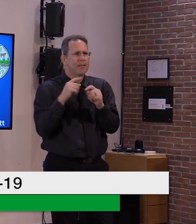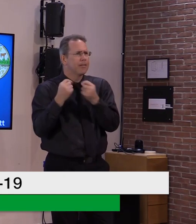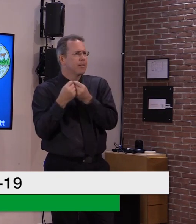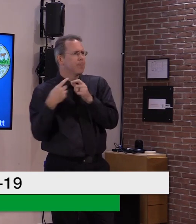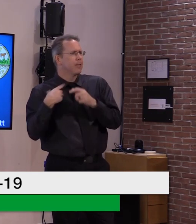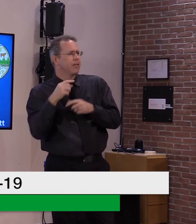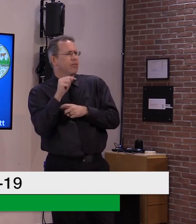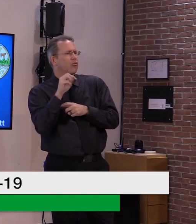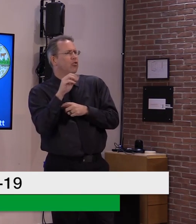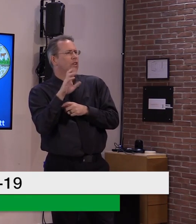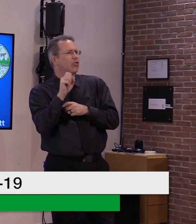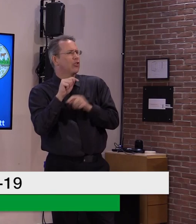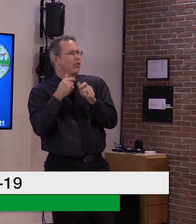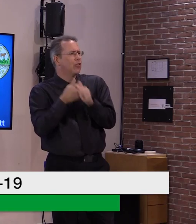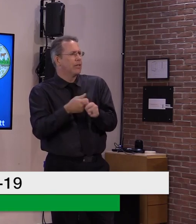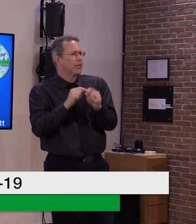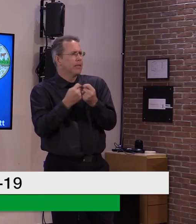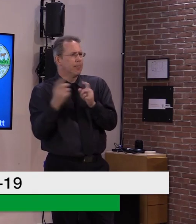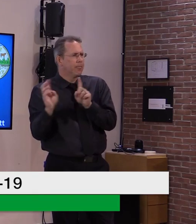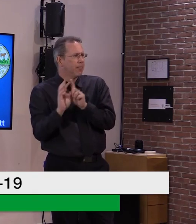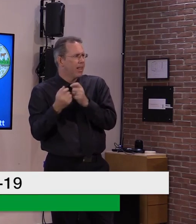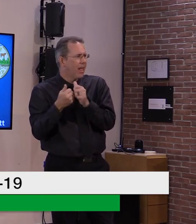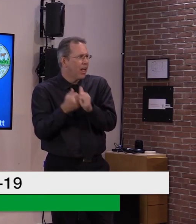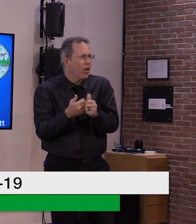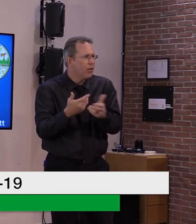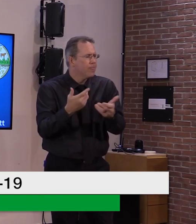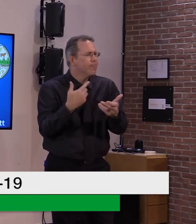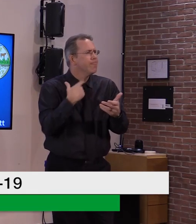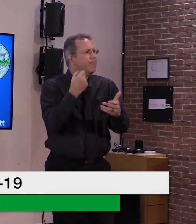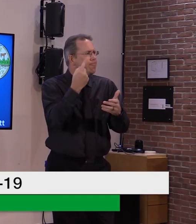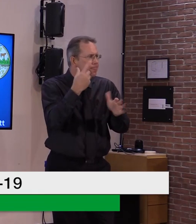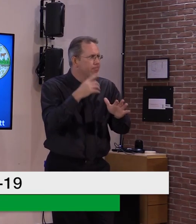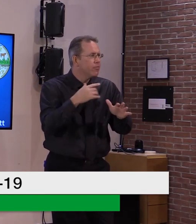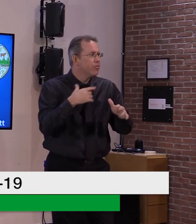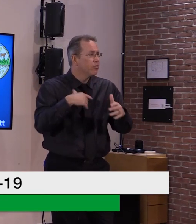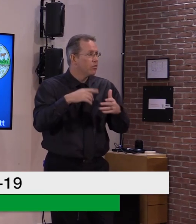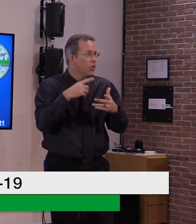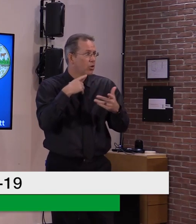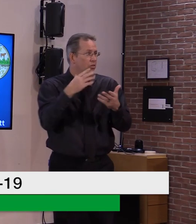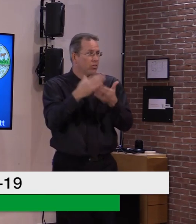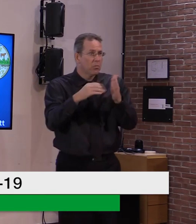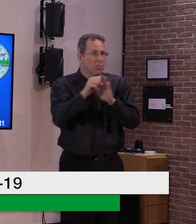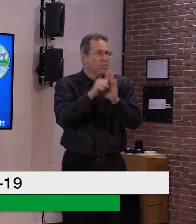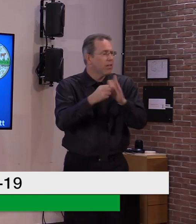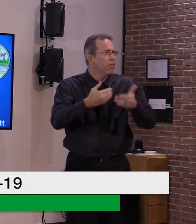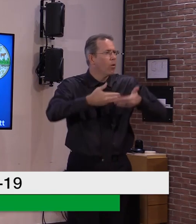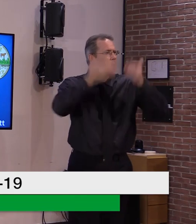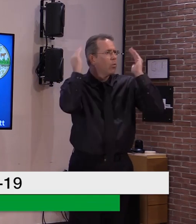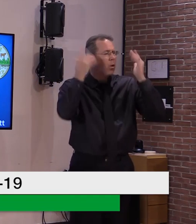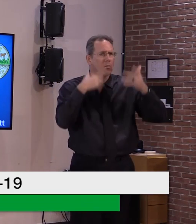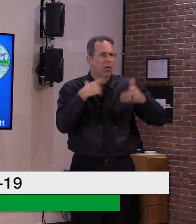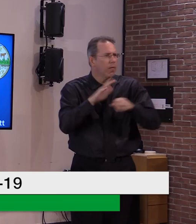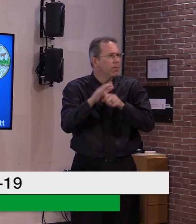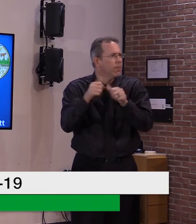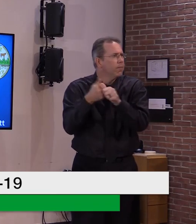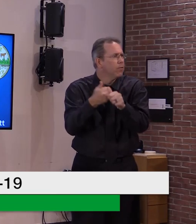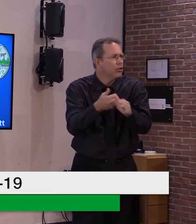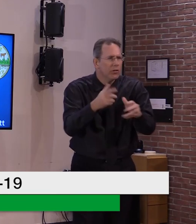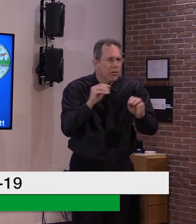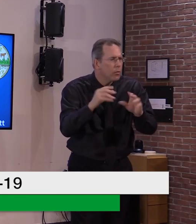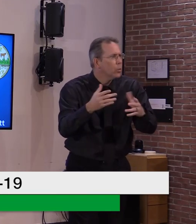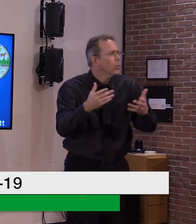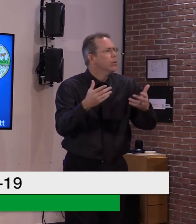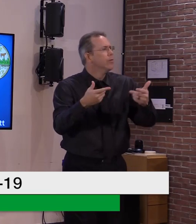with virus right now and so there are abundant states including many in new england to be honest that have already started a